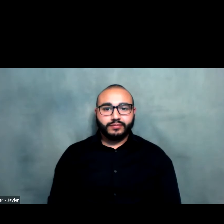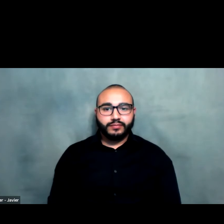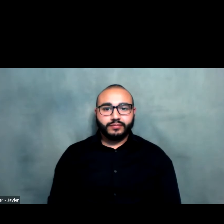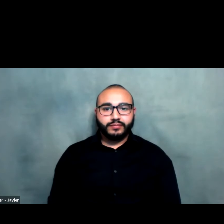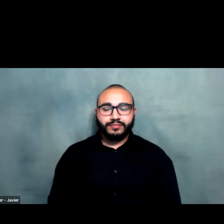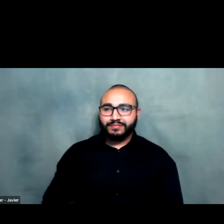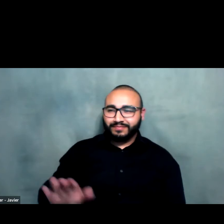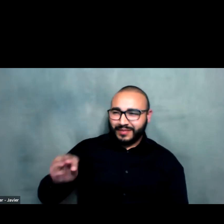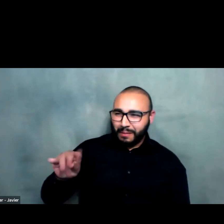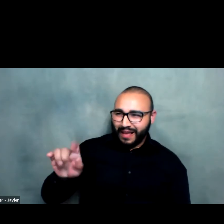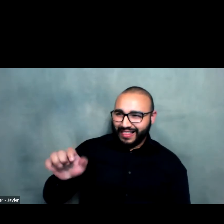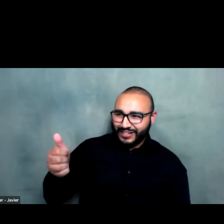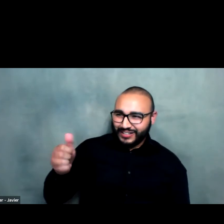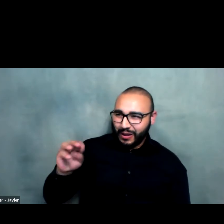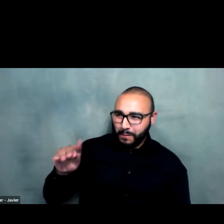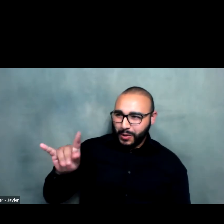Miley, you're currently on mute right now.